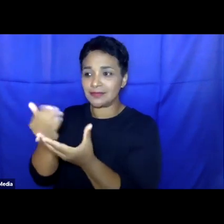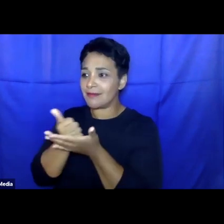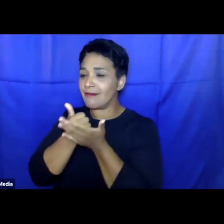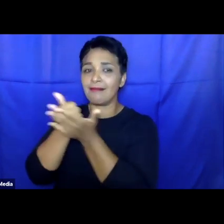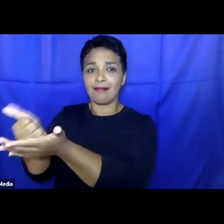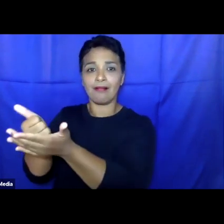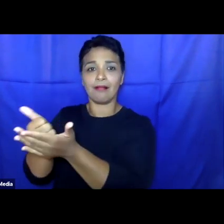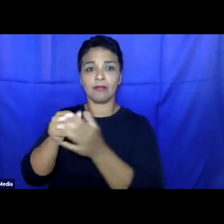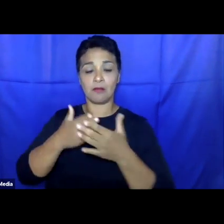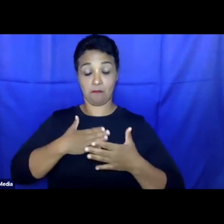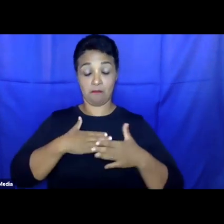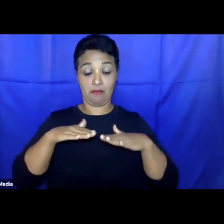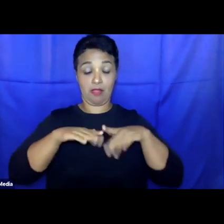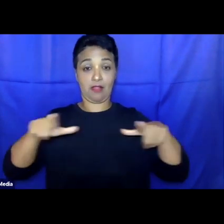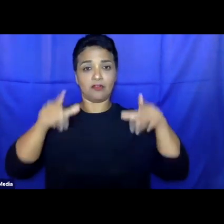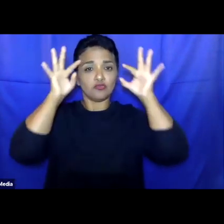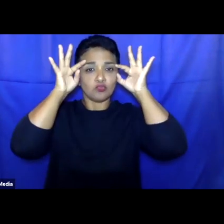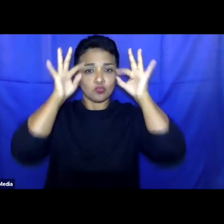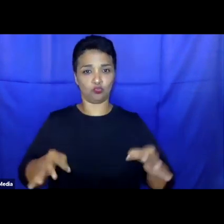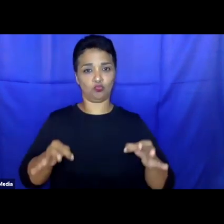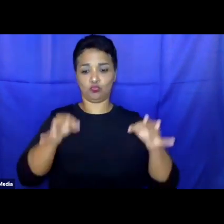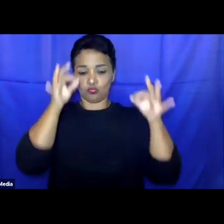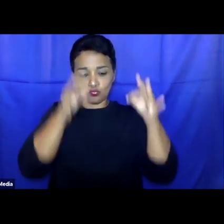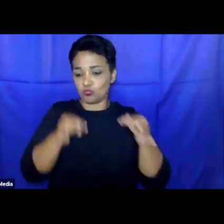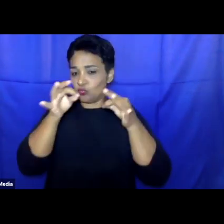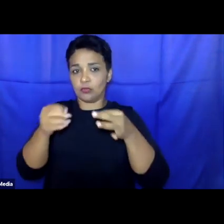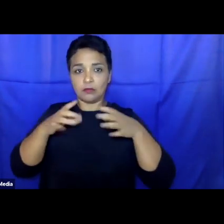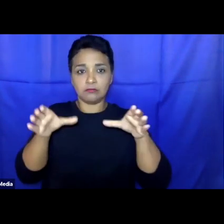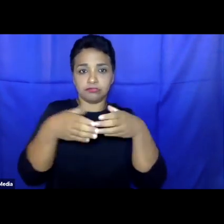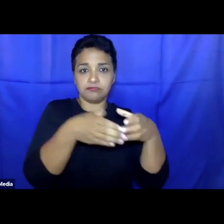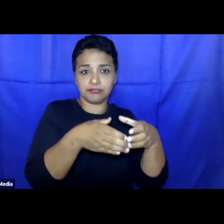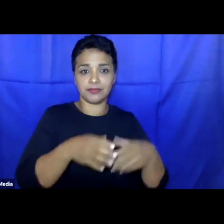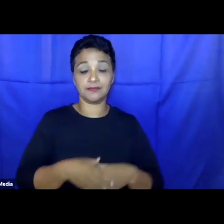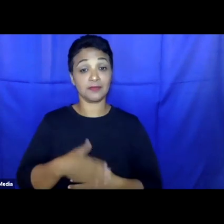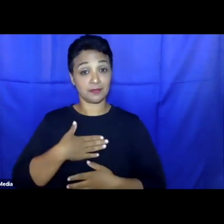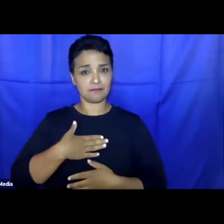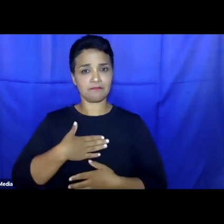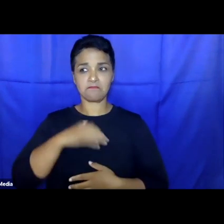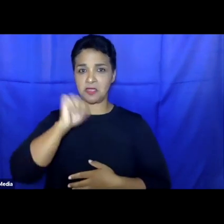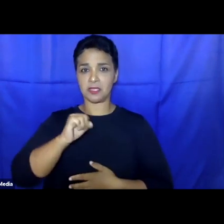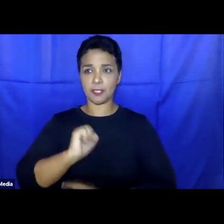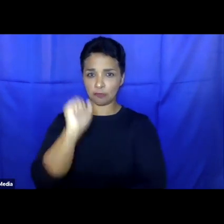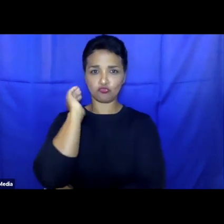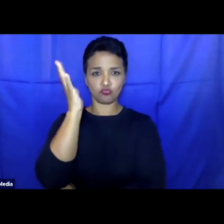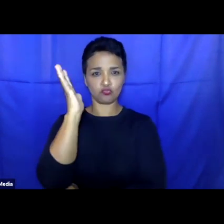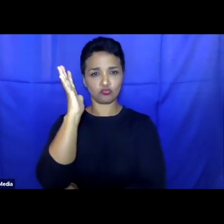of my level in my own country. My voice sounds better with education